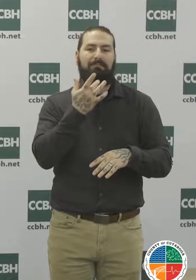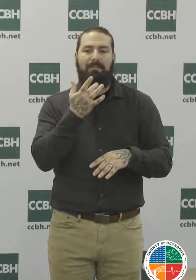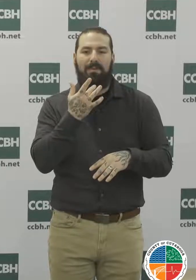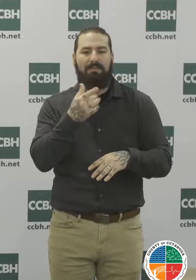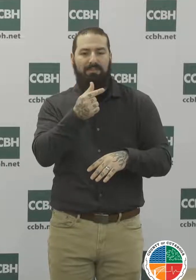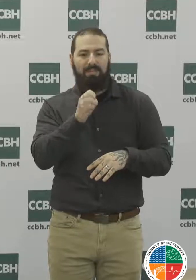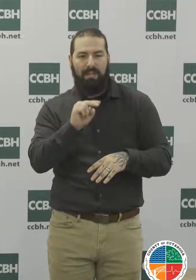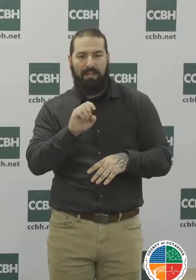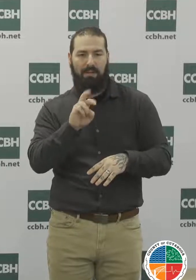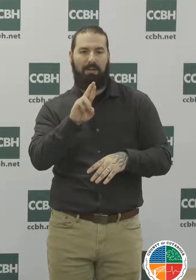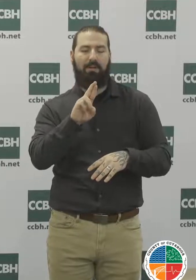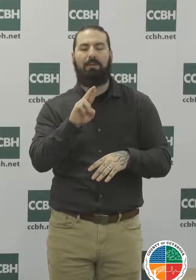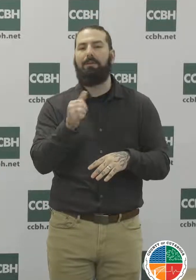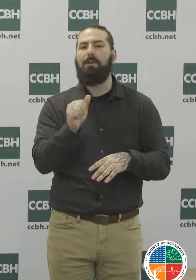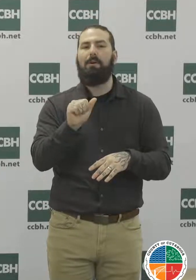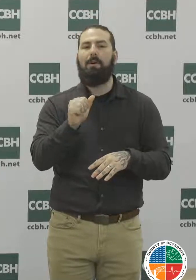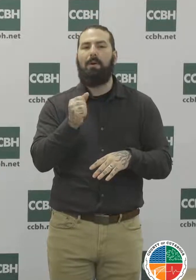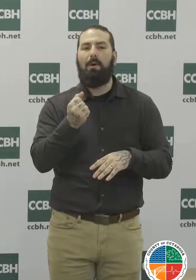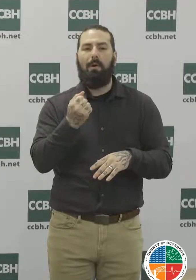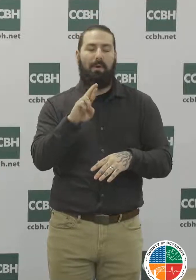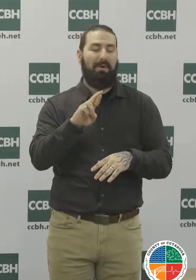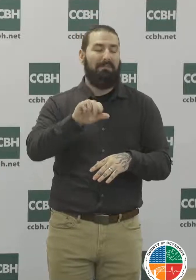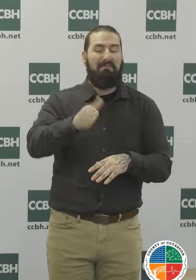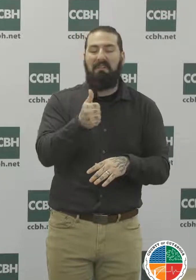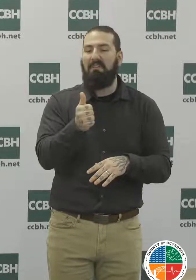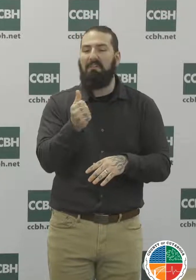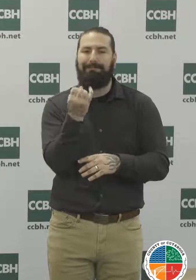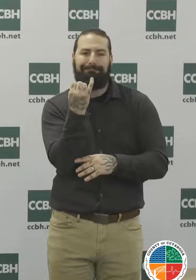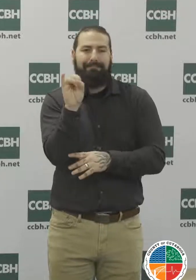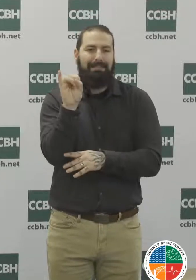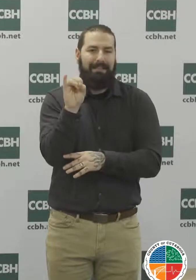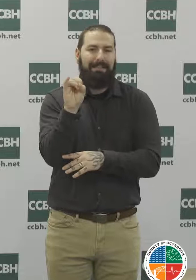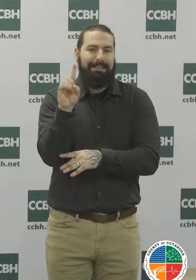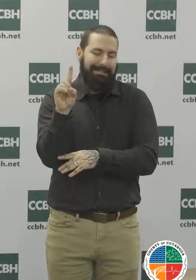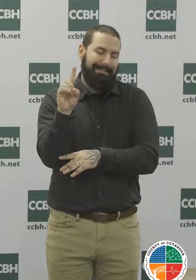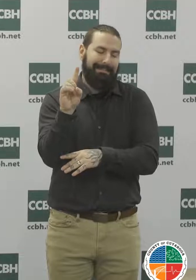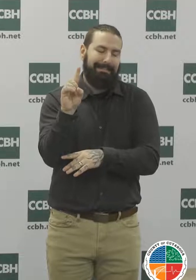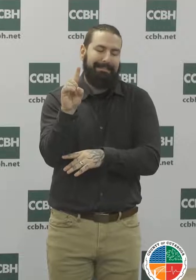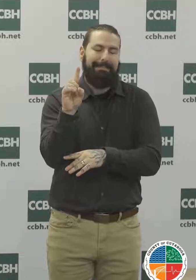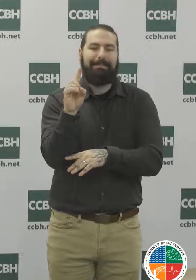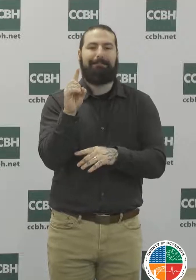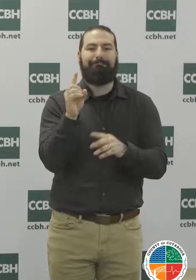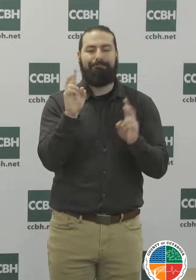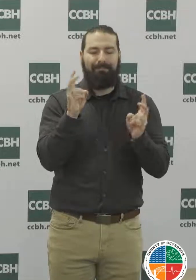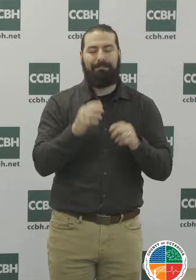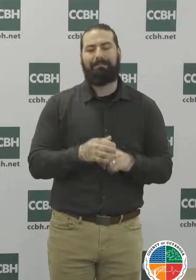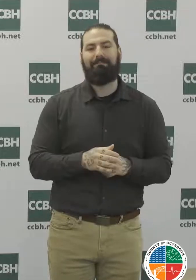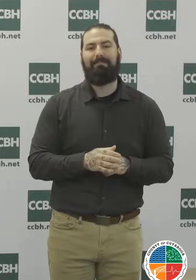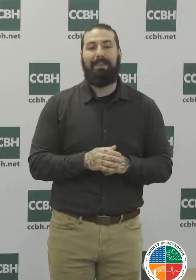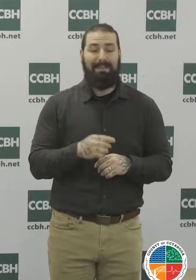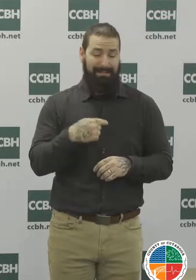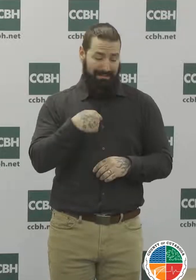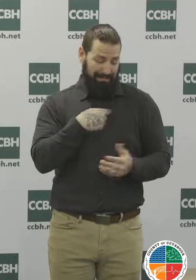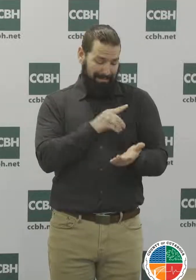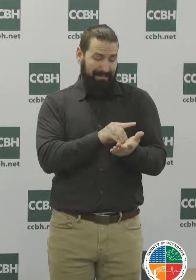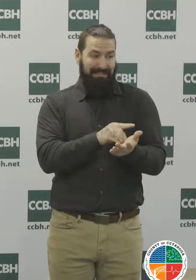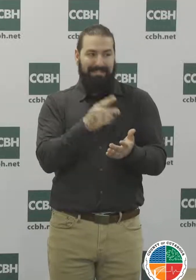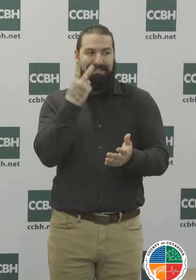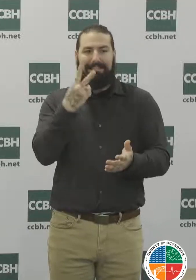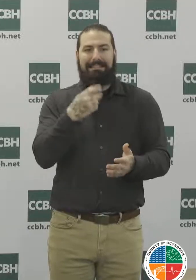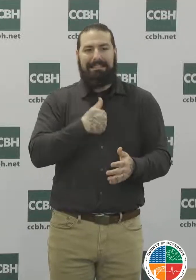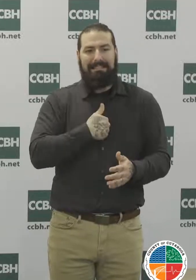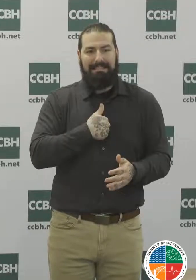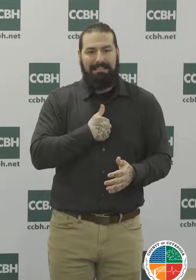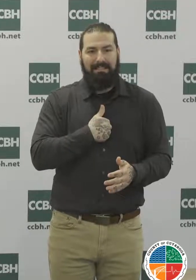orientation, or any other non-majority demographic. As a physician, I see firsthand the effects